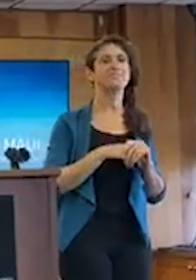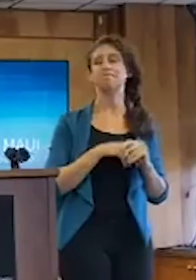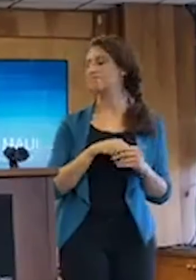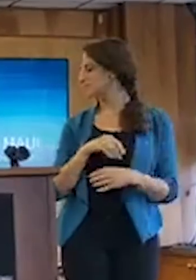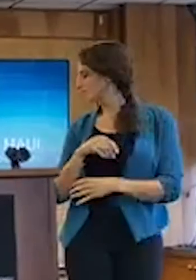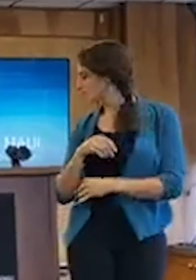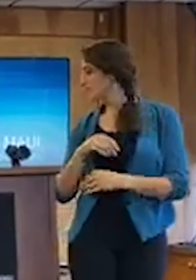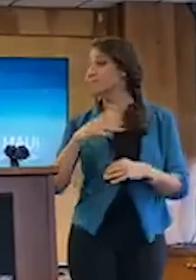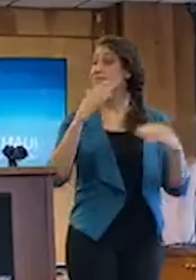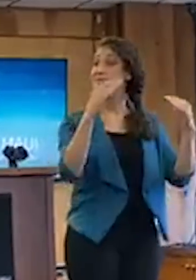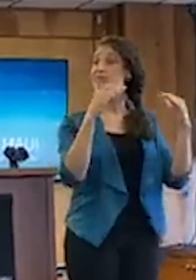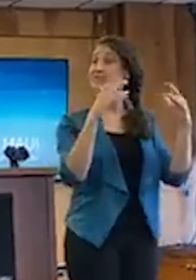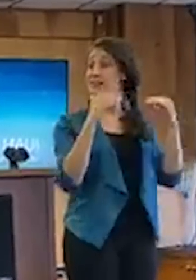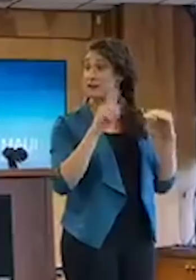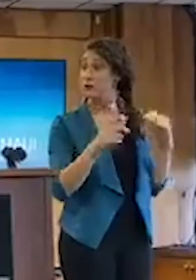Next question.